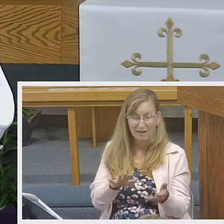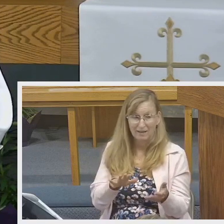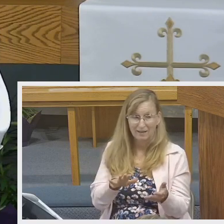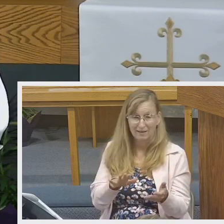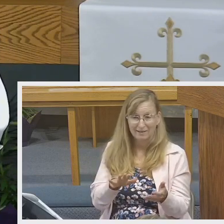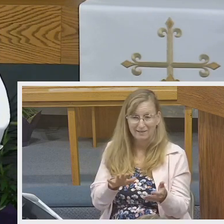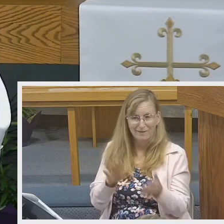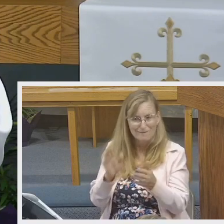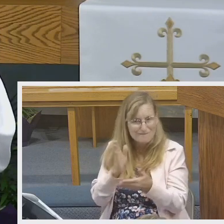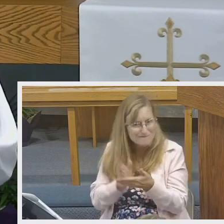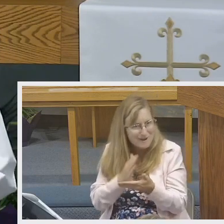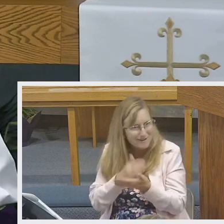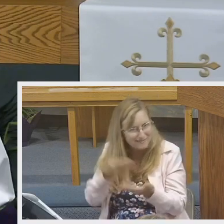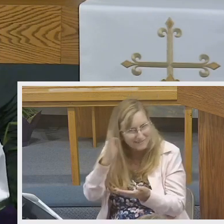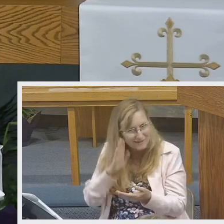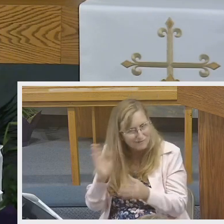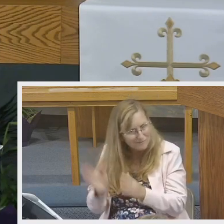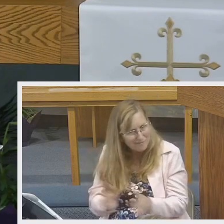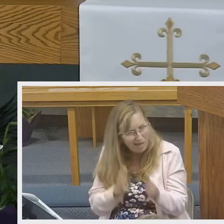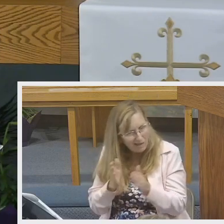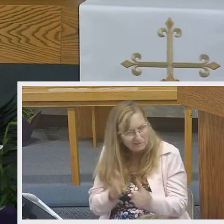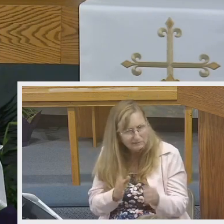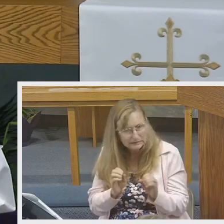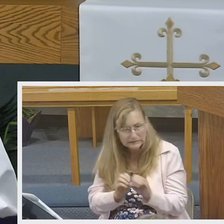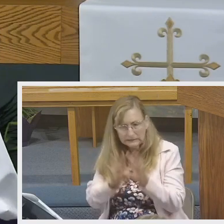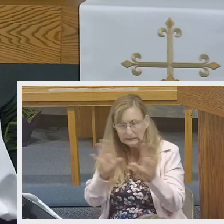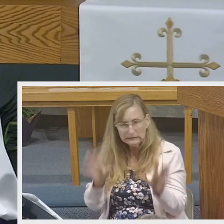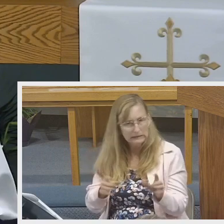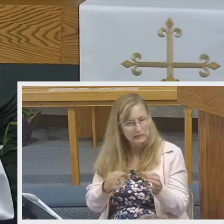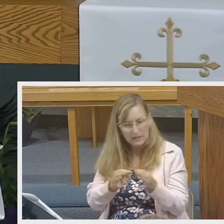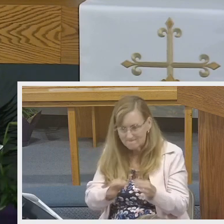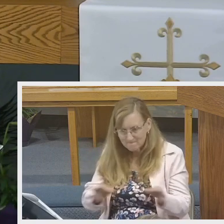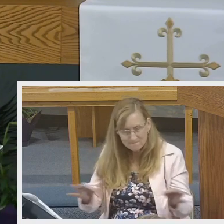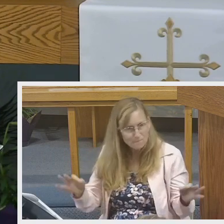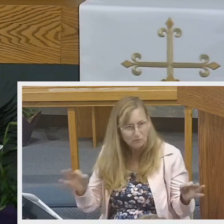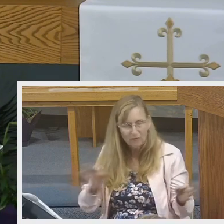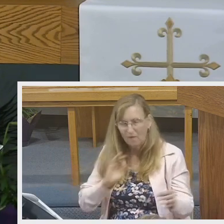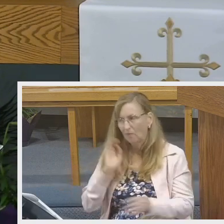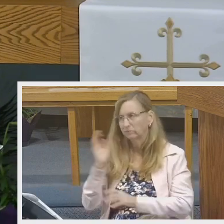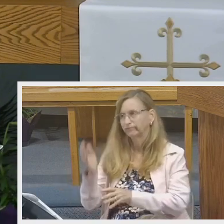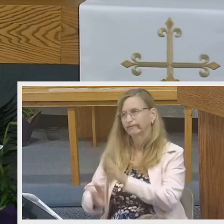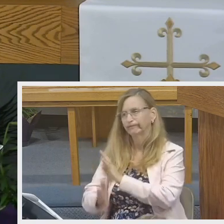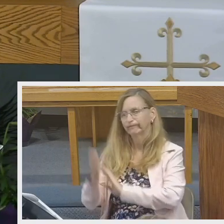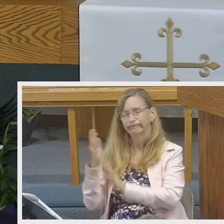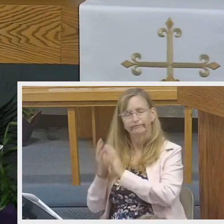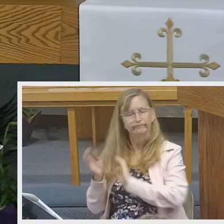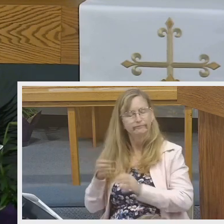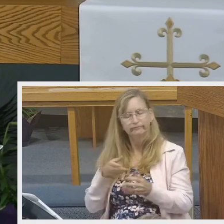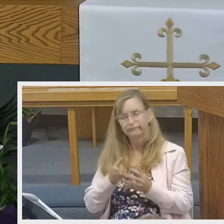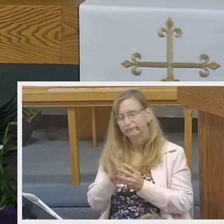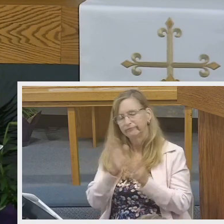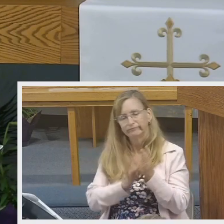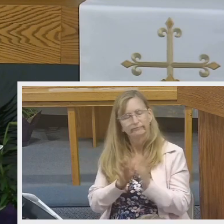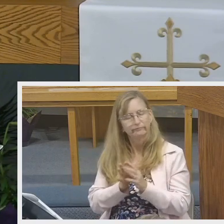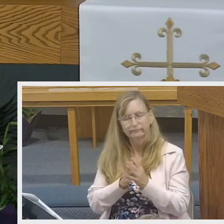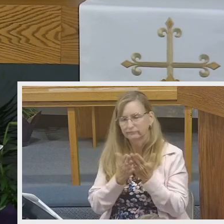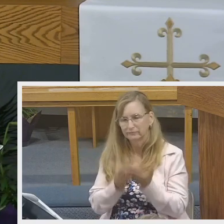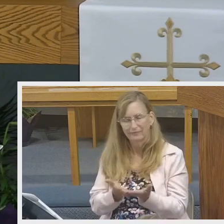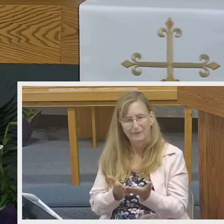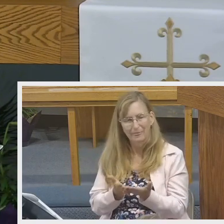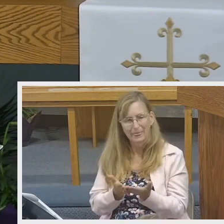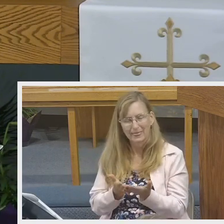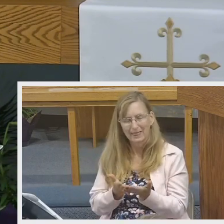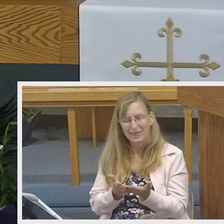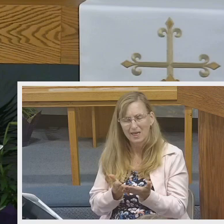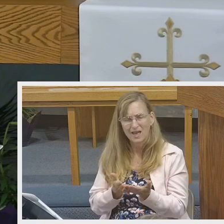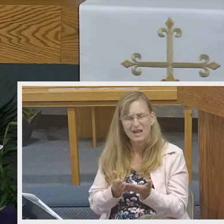plan, part of the plan that had been clearly stated all the way along in Scripture. The Bible said the